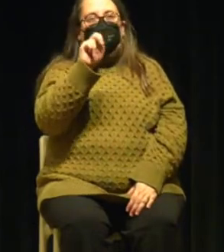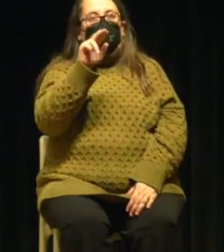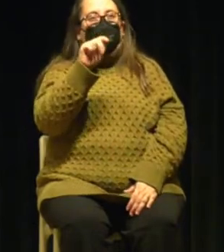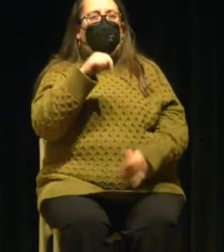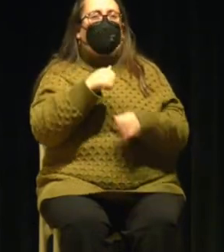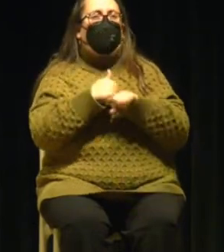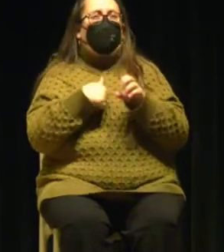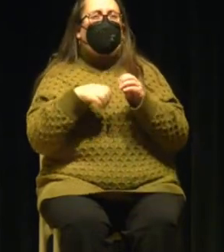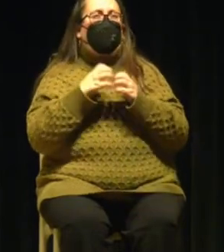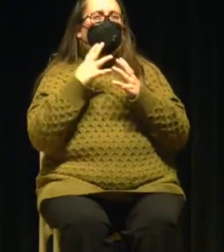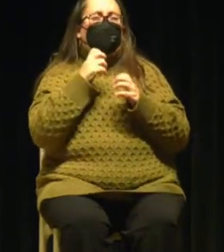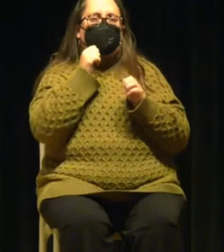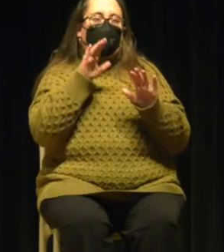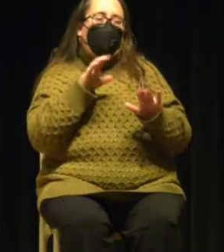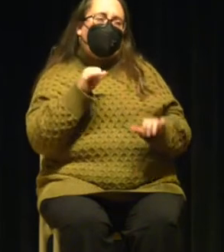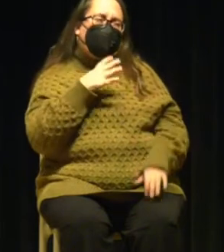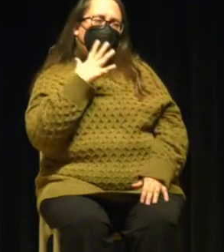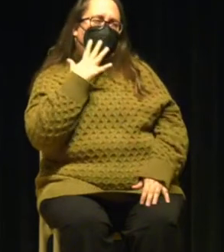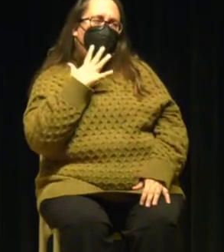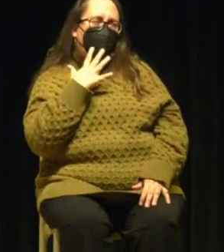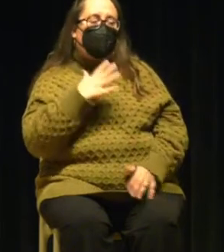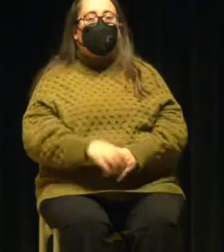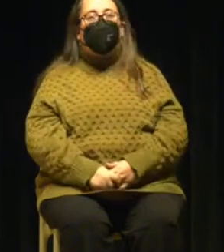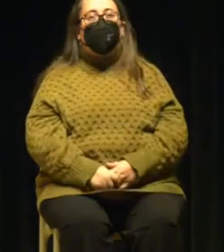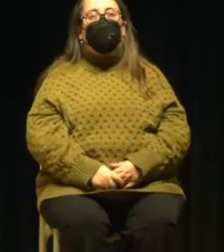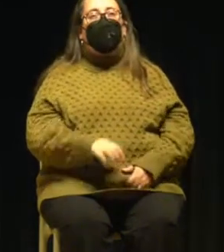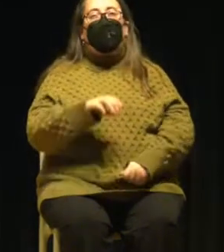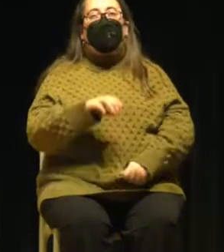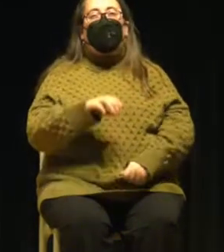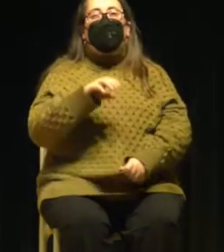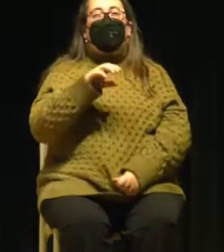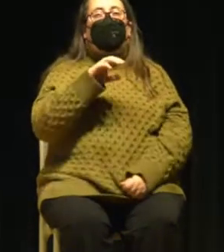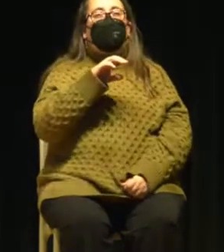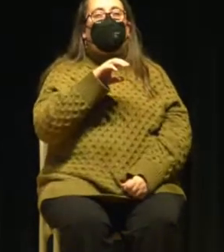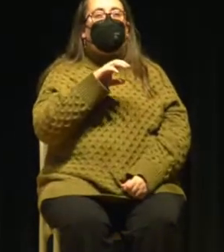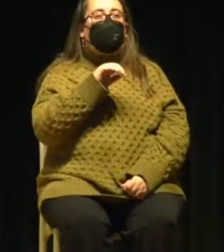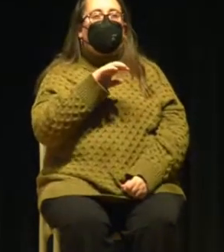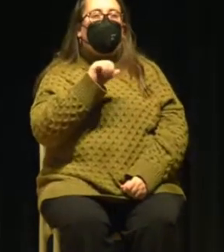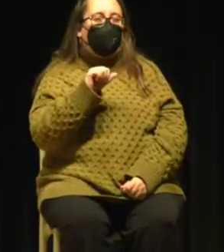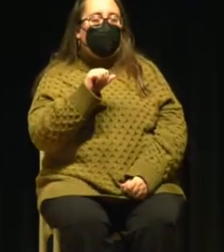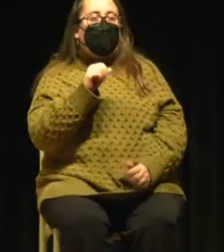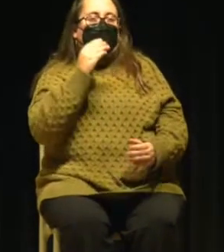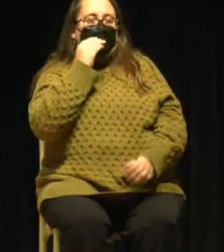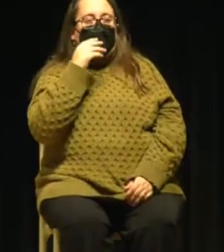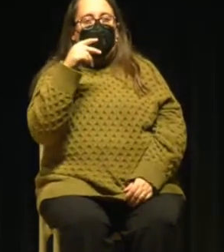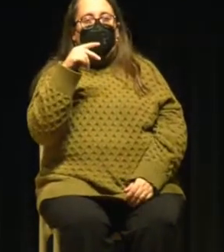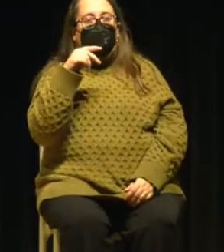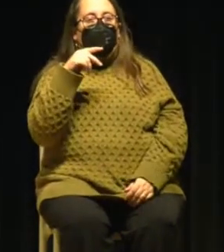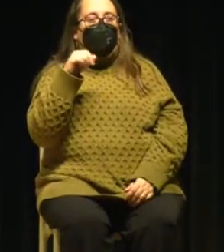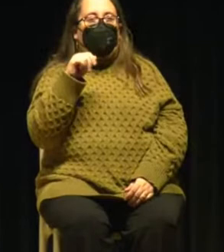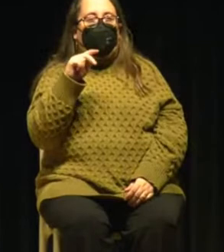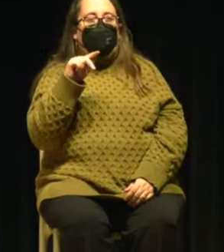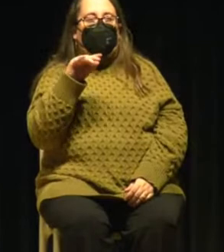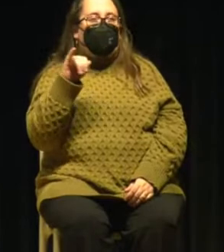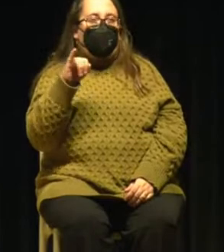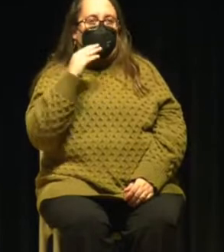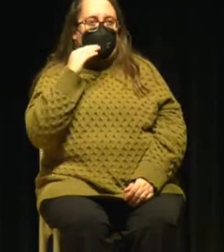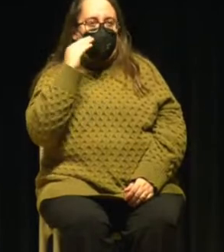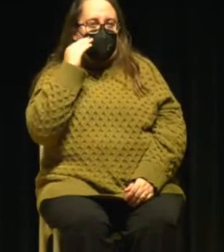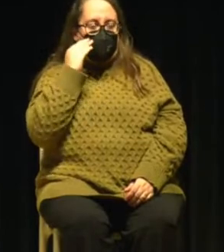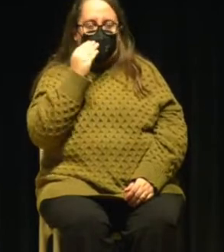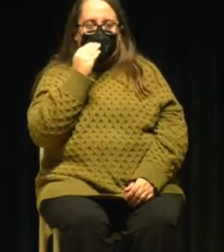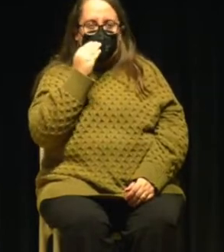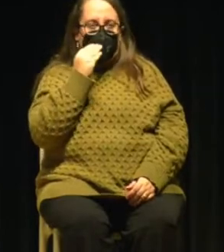even sadder that it wasn't that's good. Sad. So Marcia has been initiated with Pakistani home cooking in my home. God, it's unbelievable.